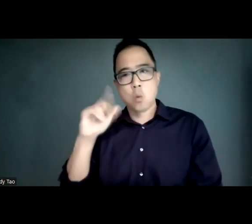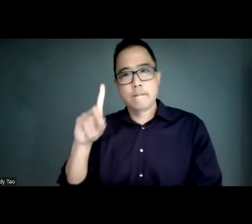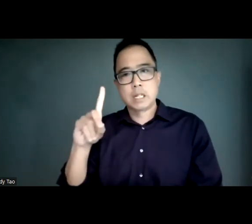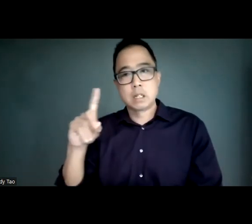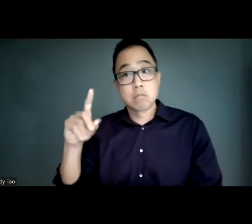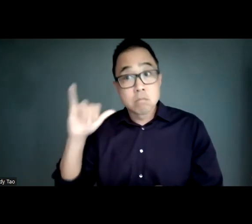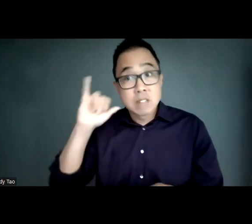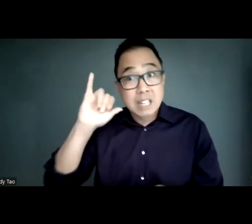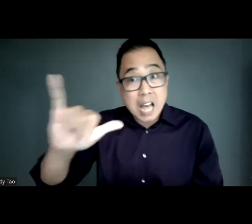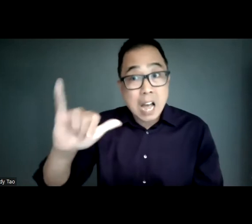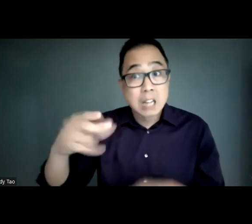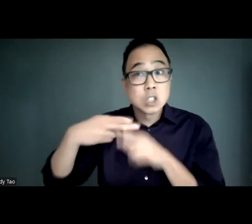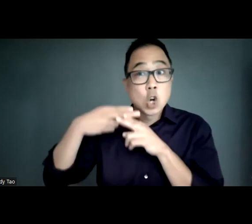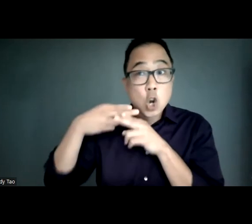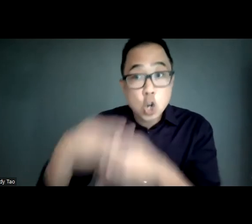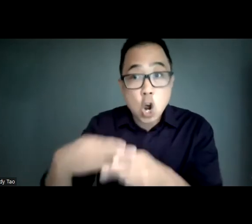later.